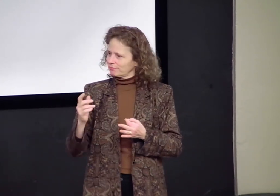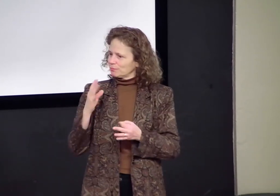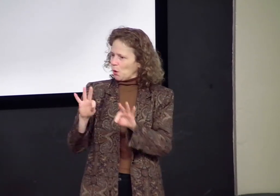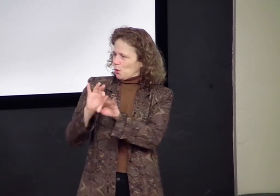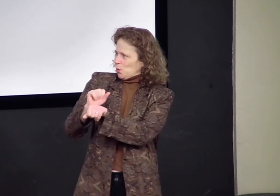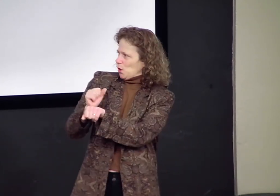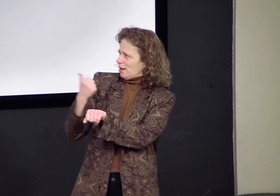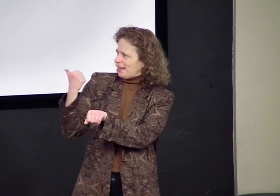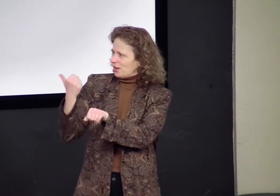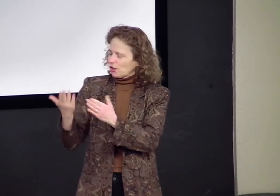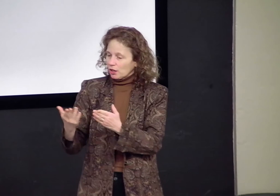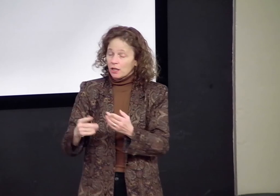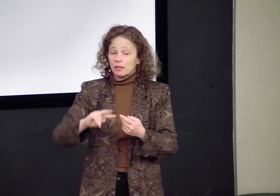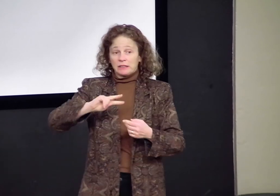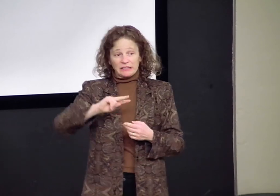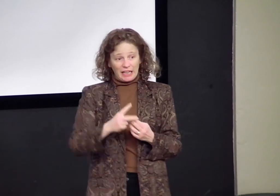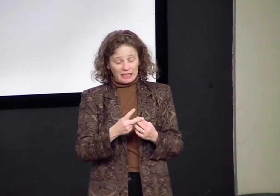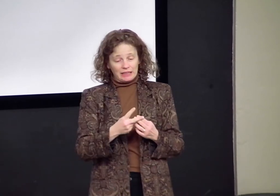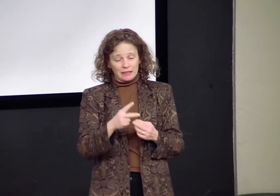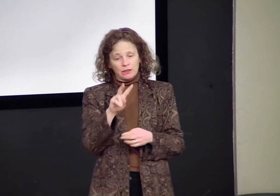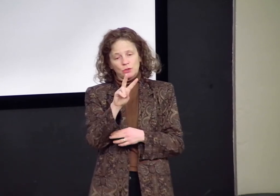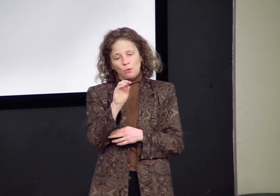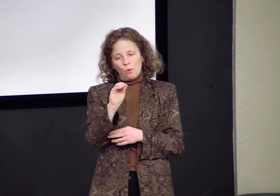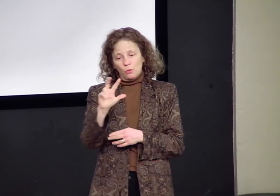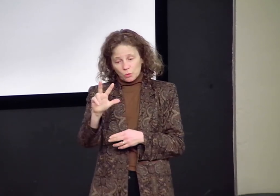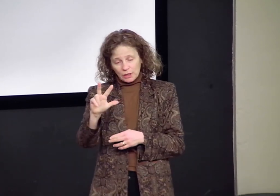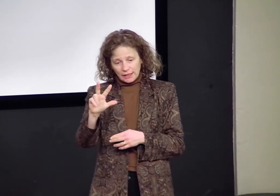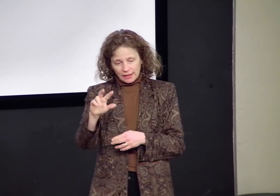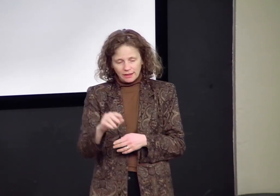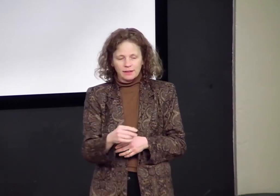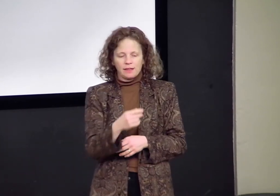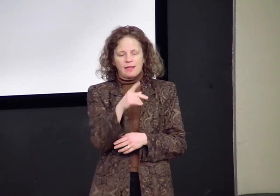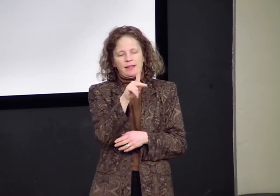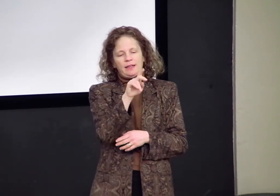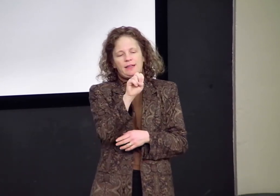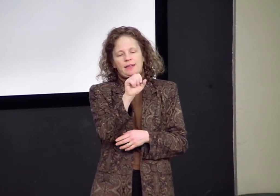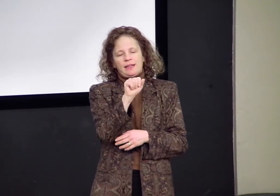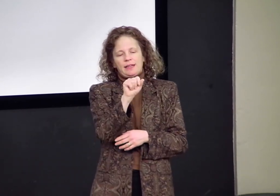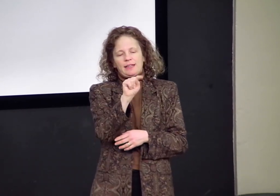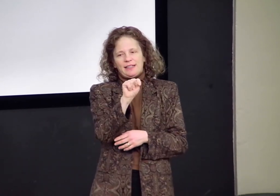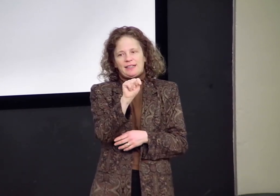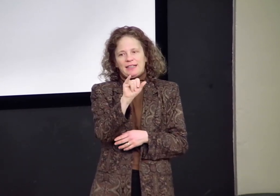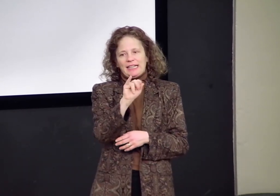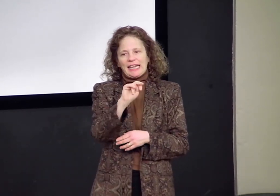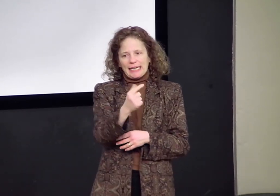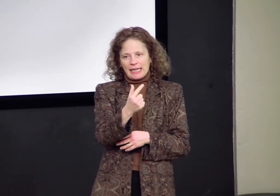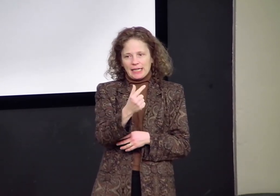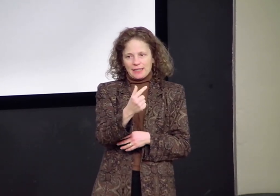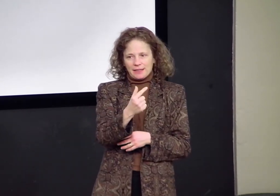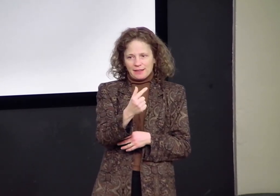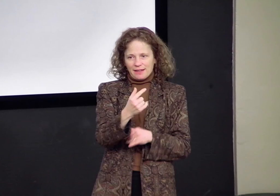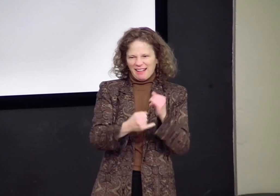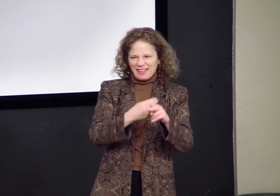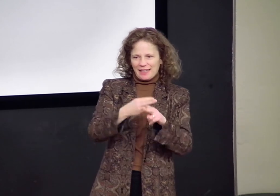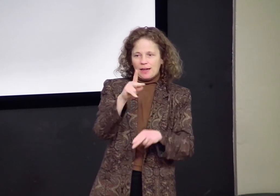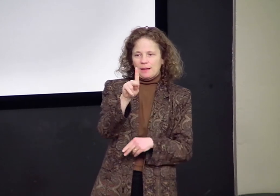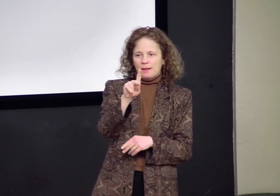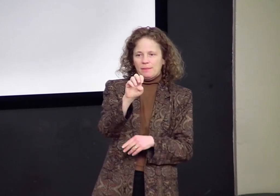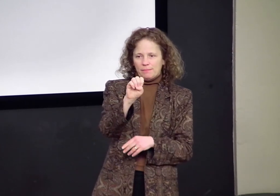has application to your findings that you've seen from your own research. And the other one is